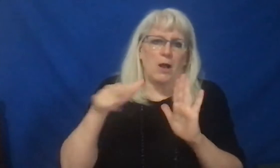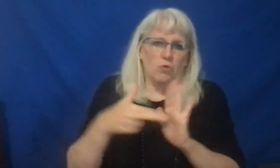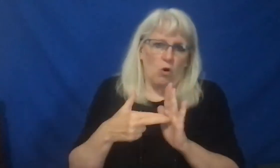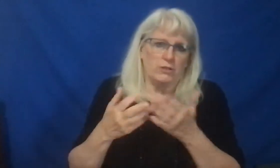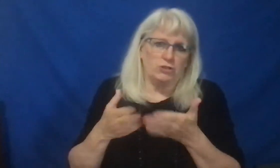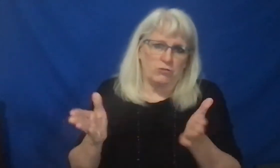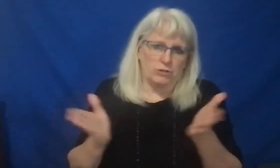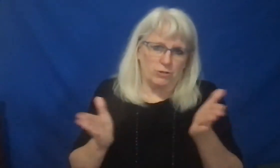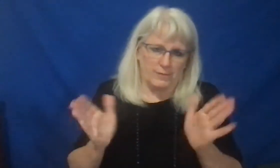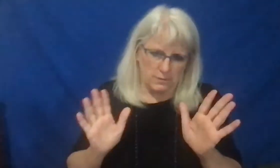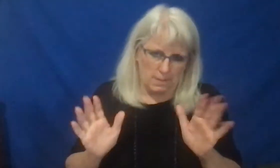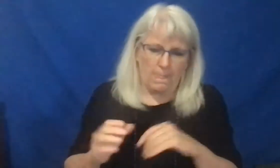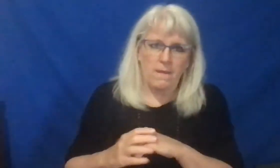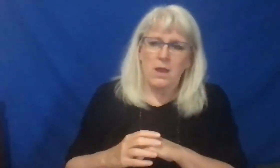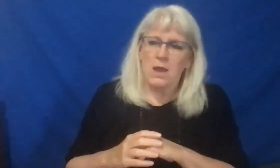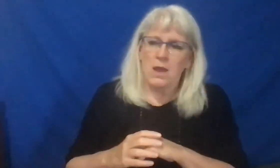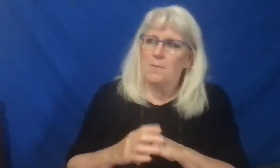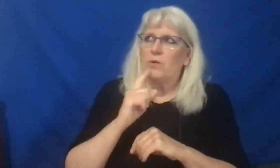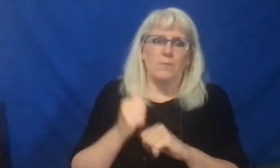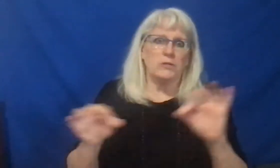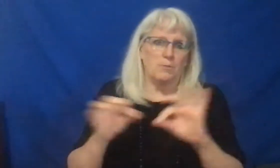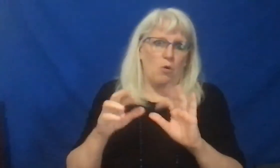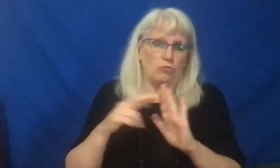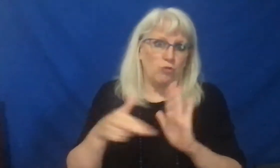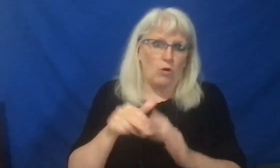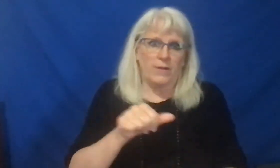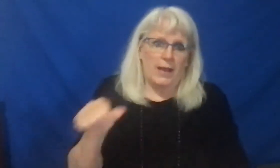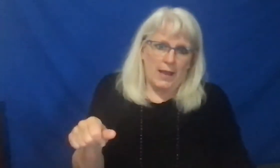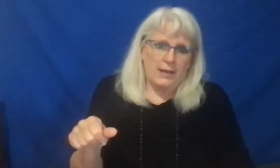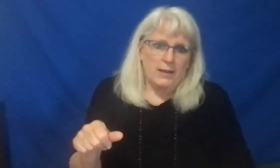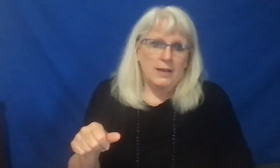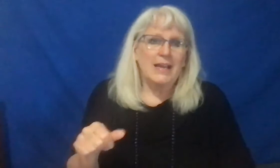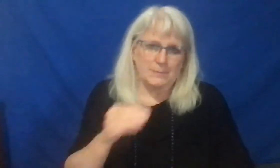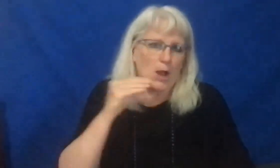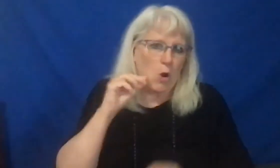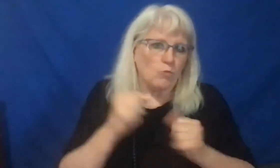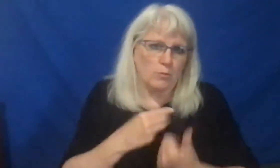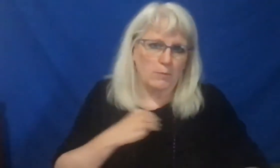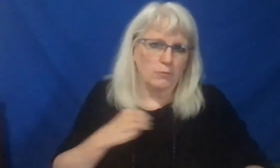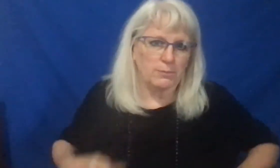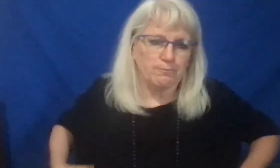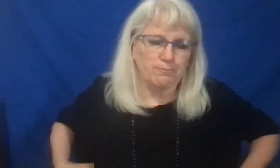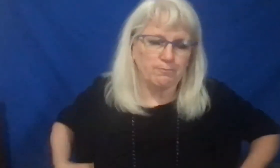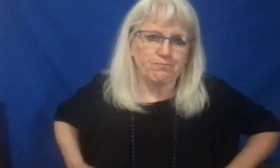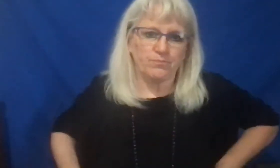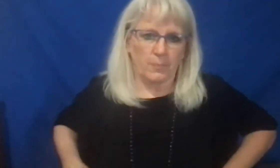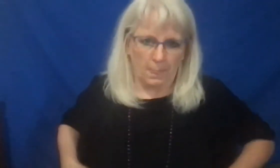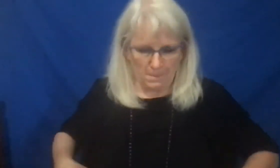think the most important role that I have in AA is being a member of a home group. I said that my home group is Folsom Big Book